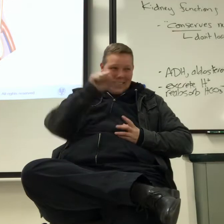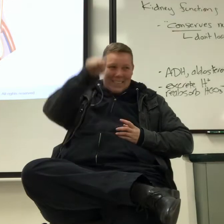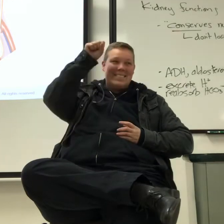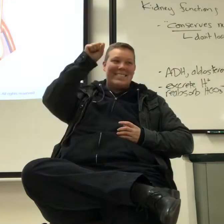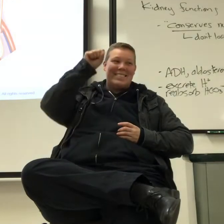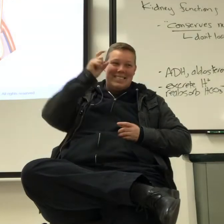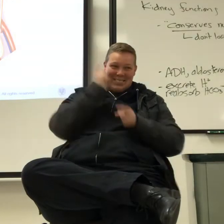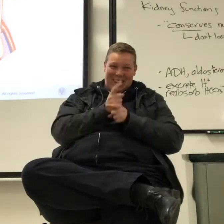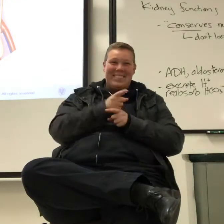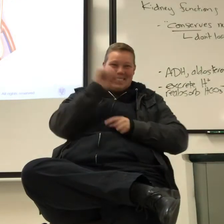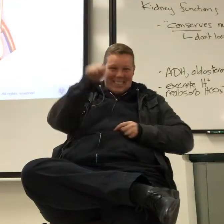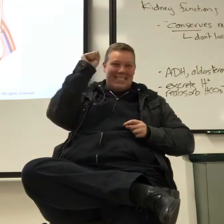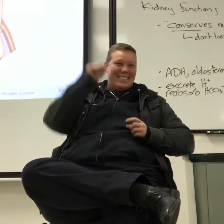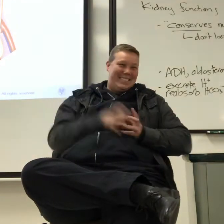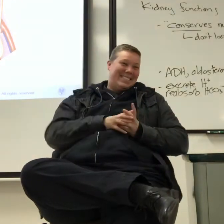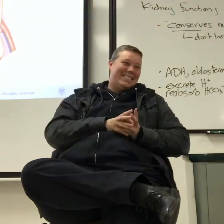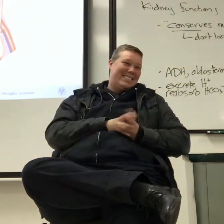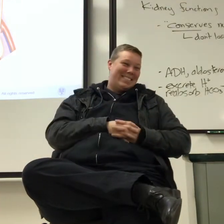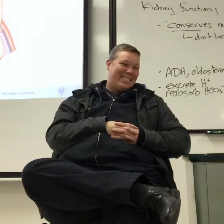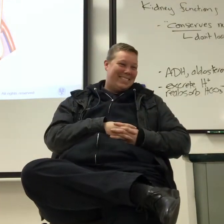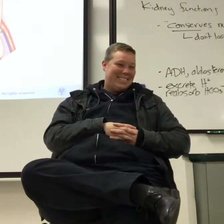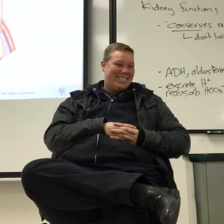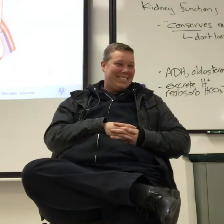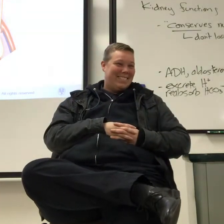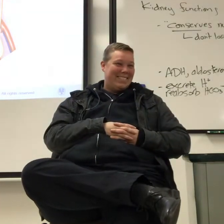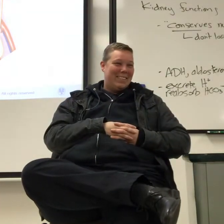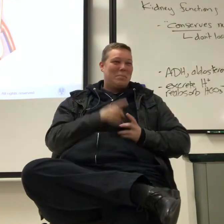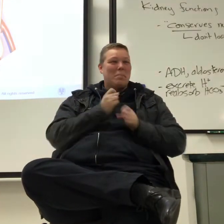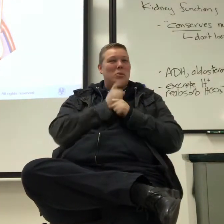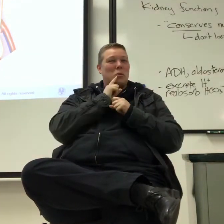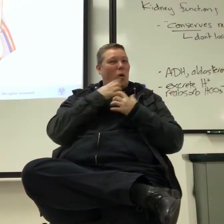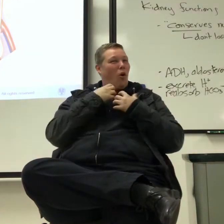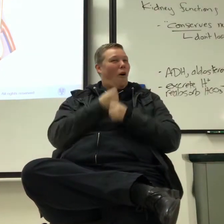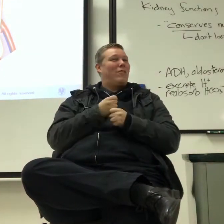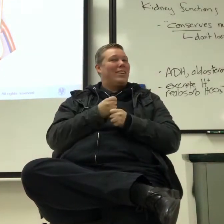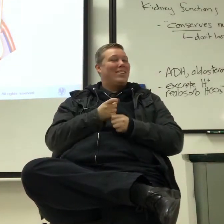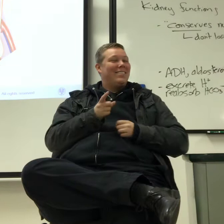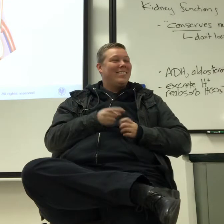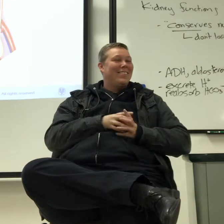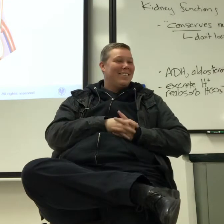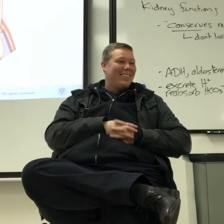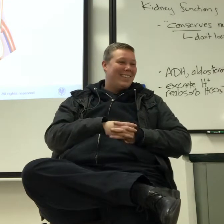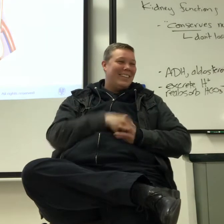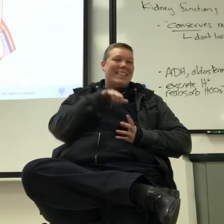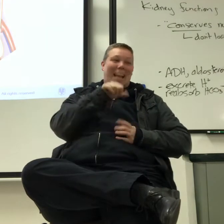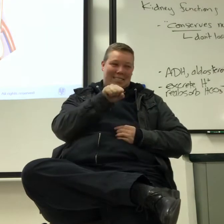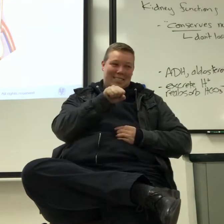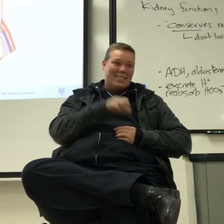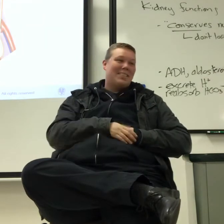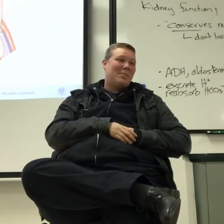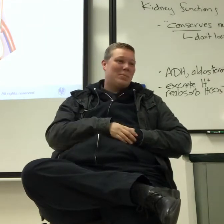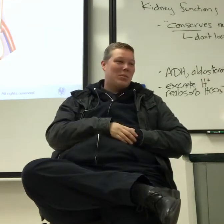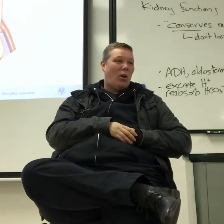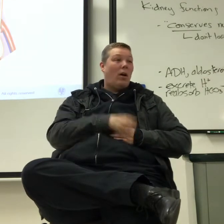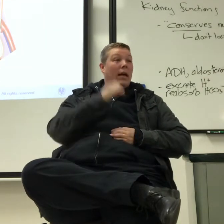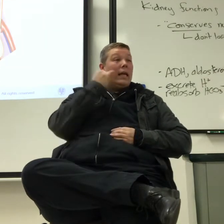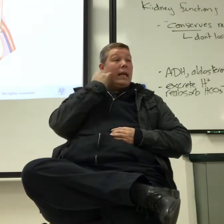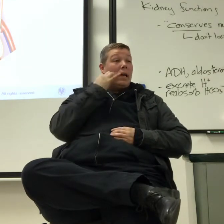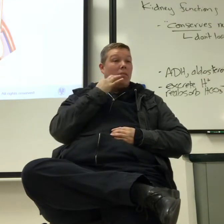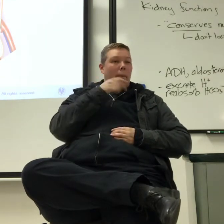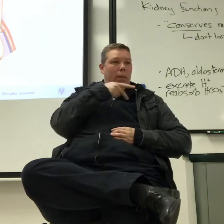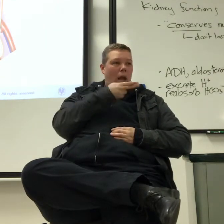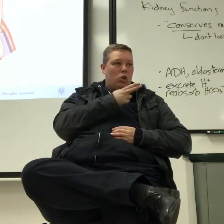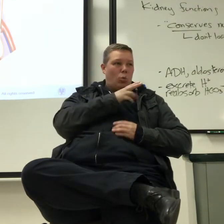Yes. Just making sure you're confident about that. So you would want to do that if pH was getting too